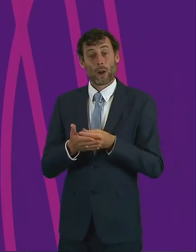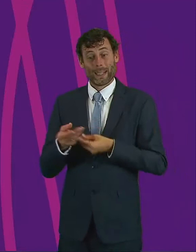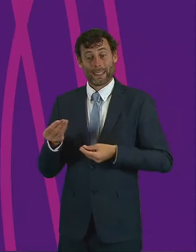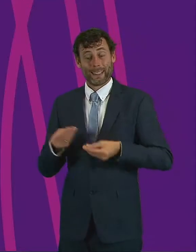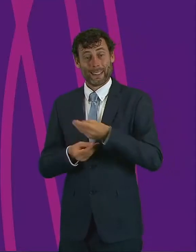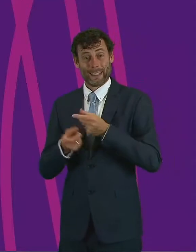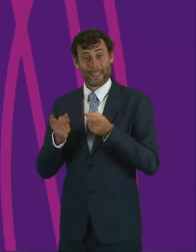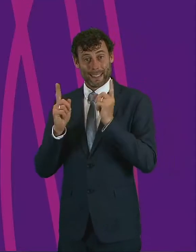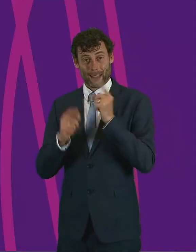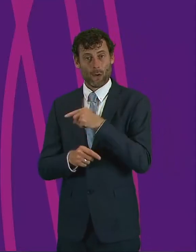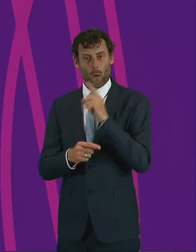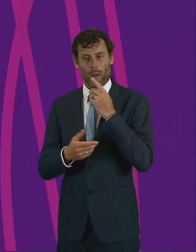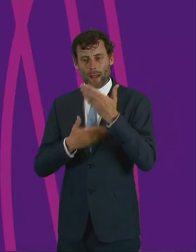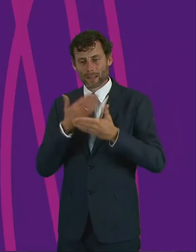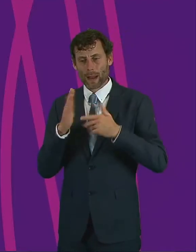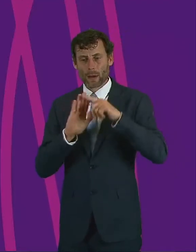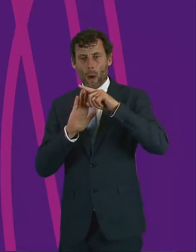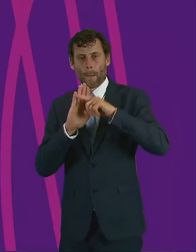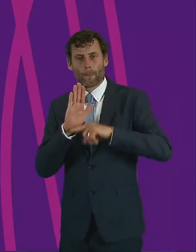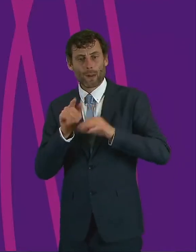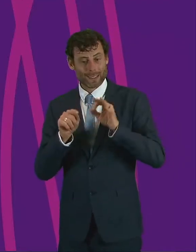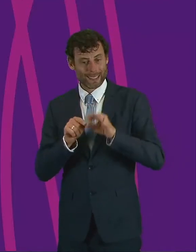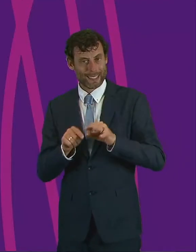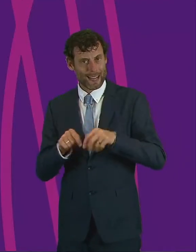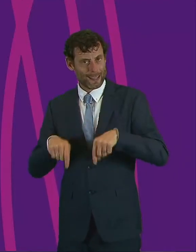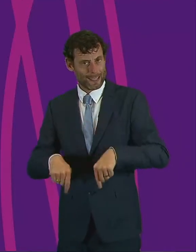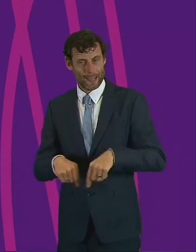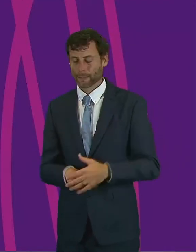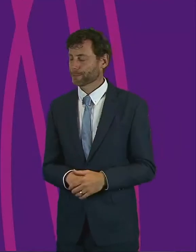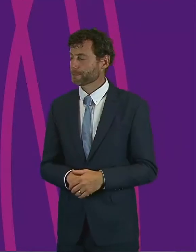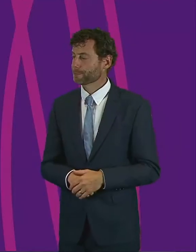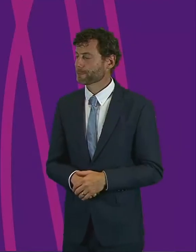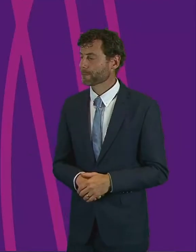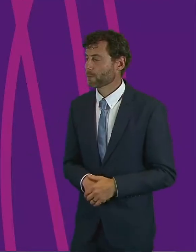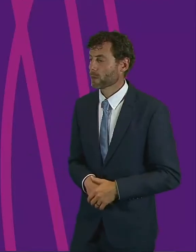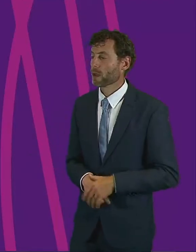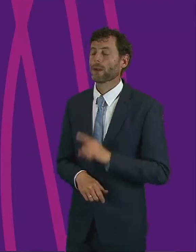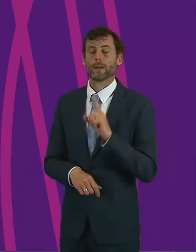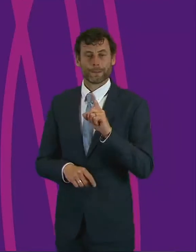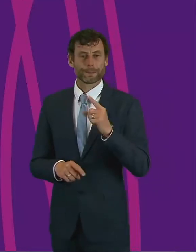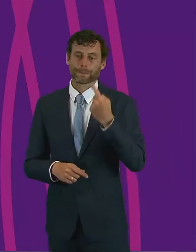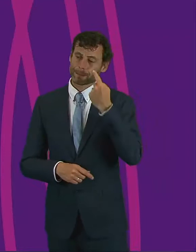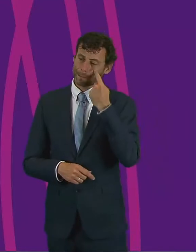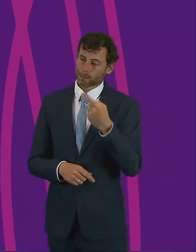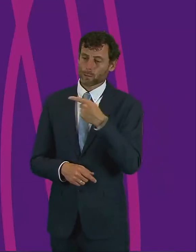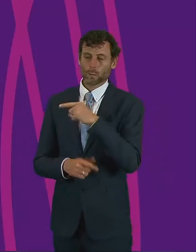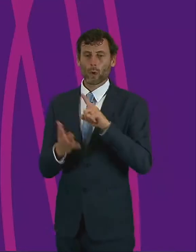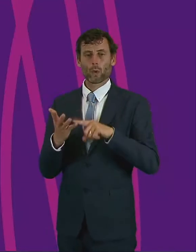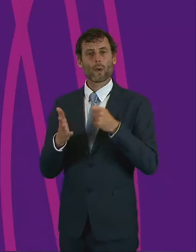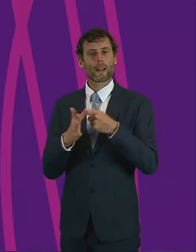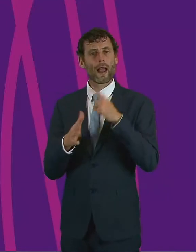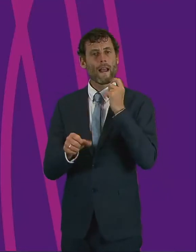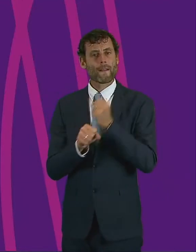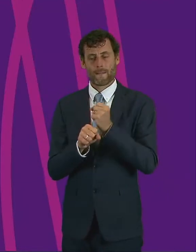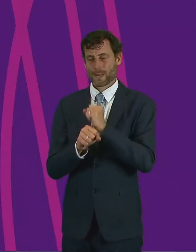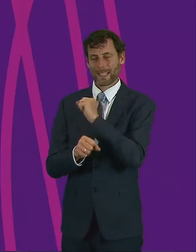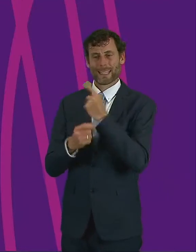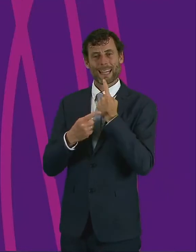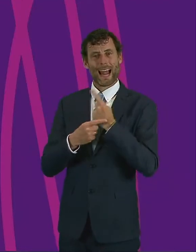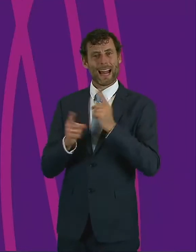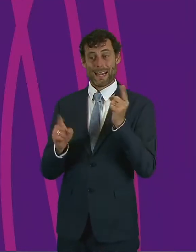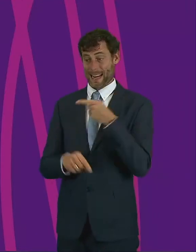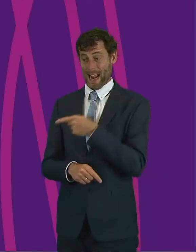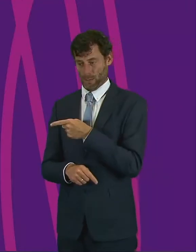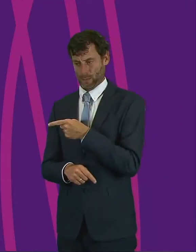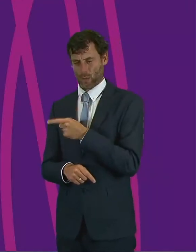to Parliament soon. Beyond these initial actions, we'll consider the UK Government's announcements and their impact on Scotland